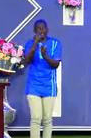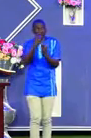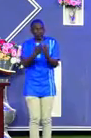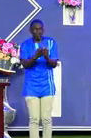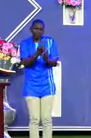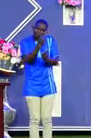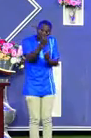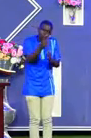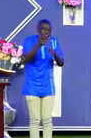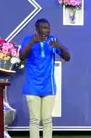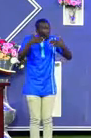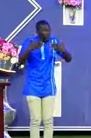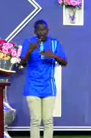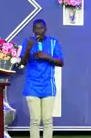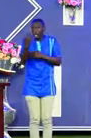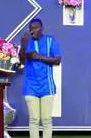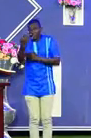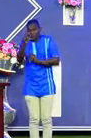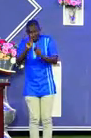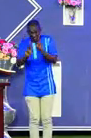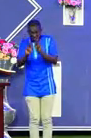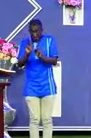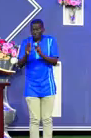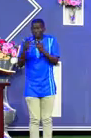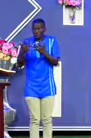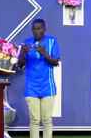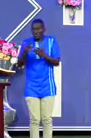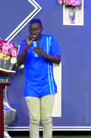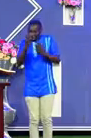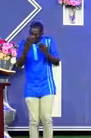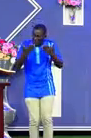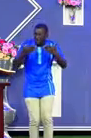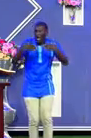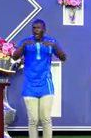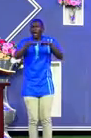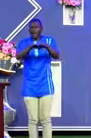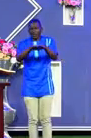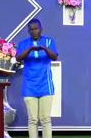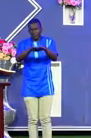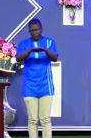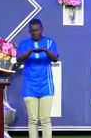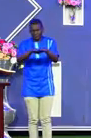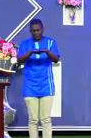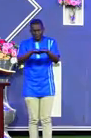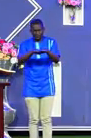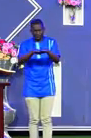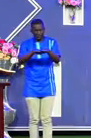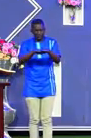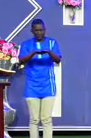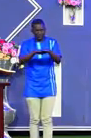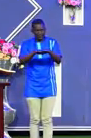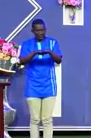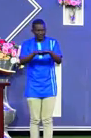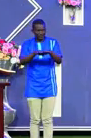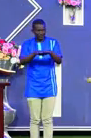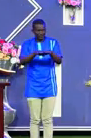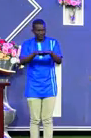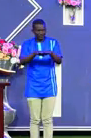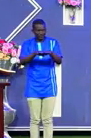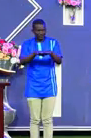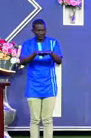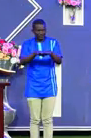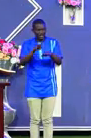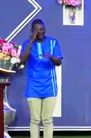babiri oba basatu bibaba akoche bakiriza. But the other verses that say that two or three when they believe